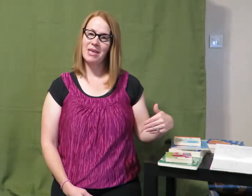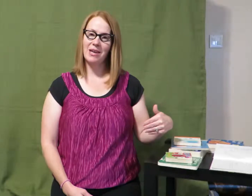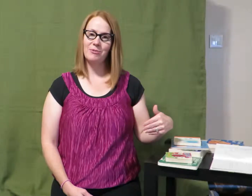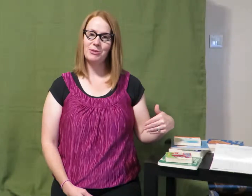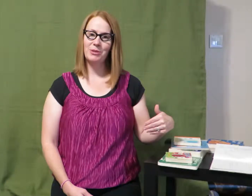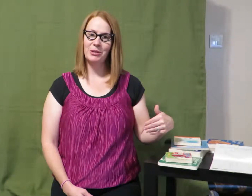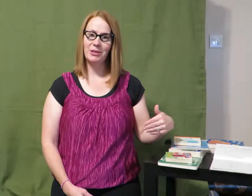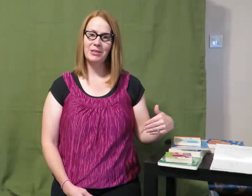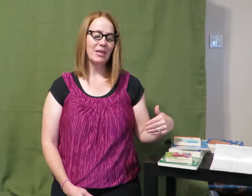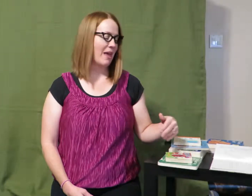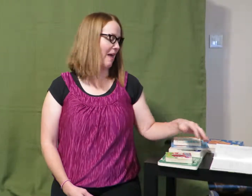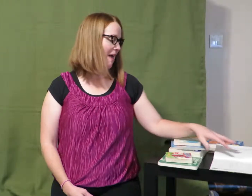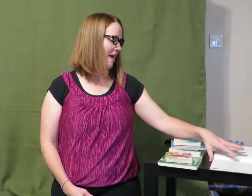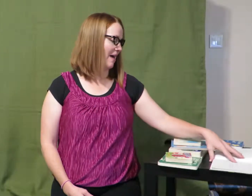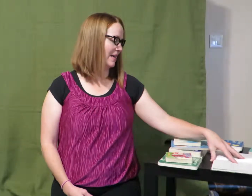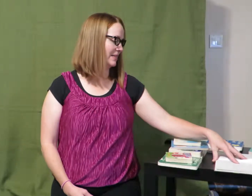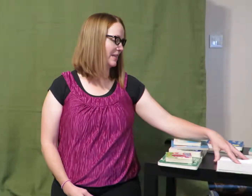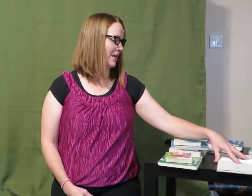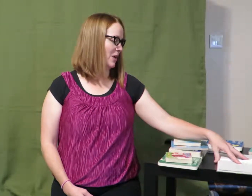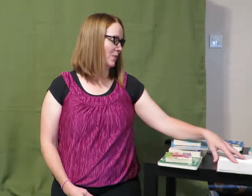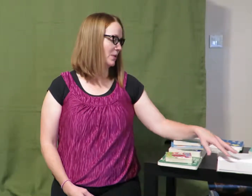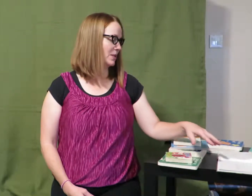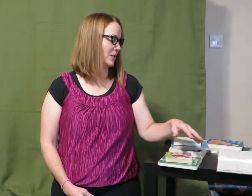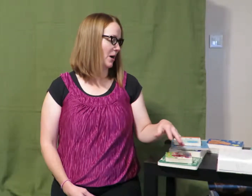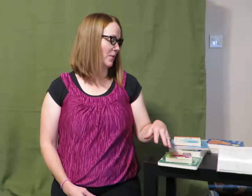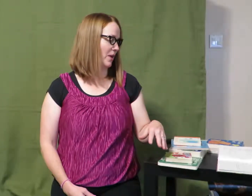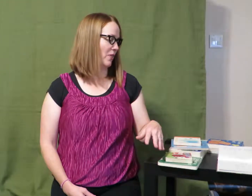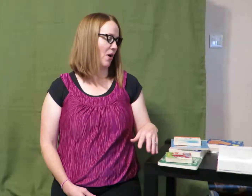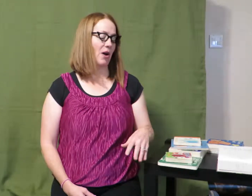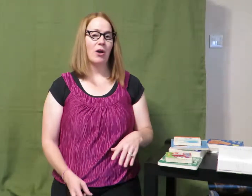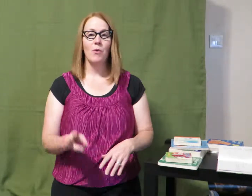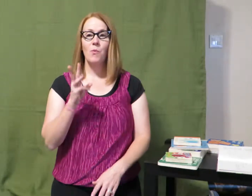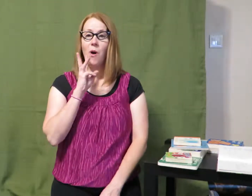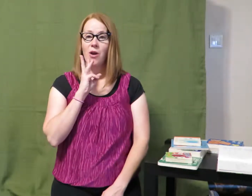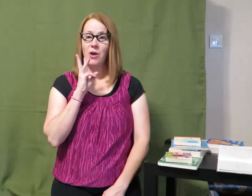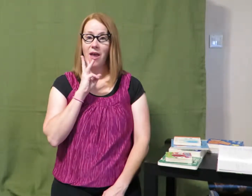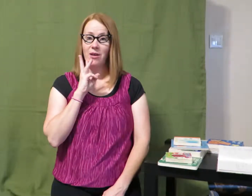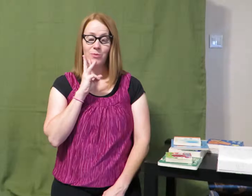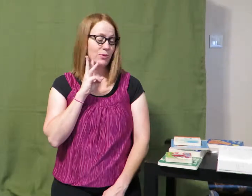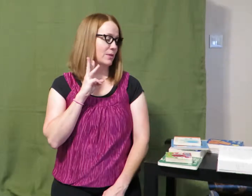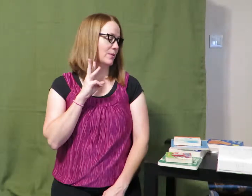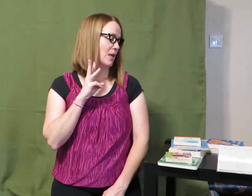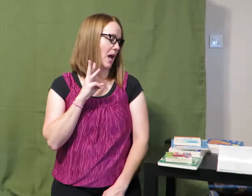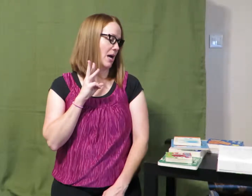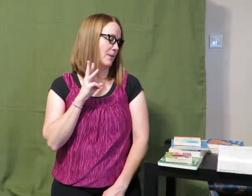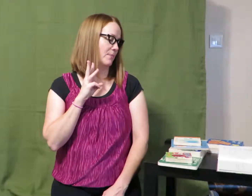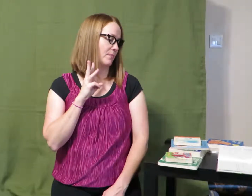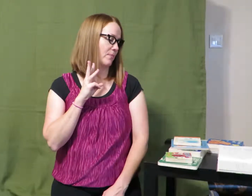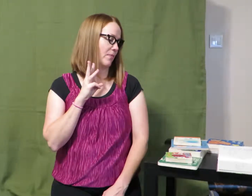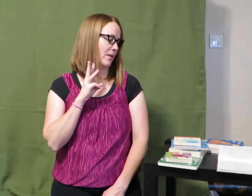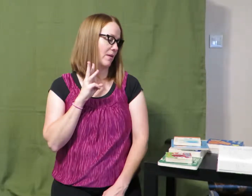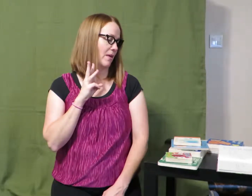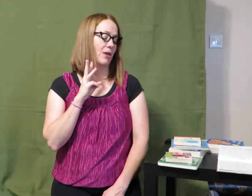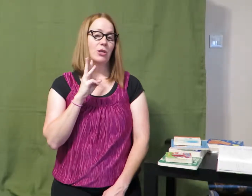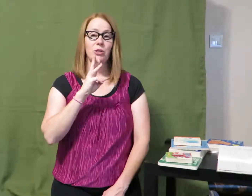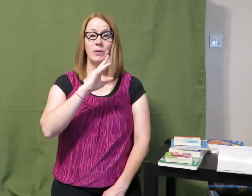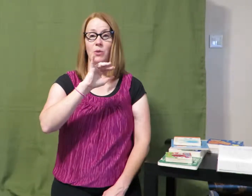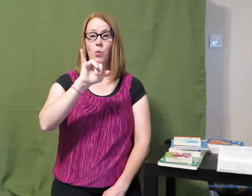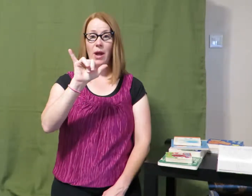the animals we learned, and we'll start with our water animals. So we did